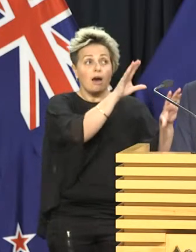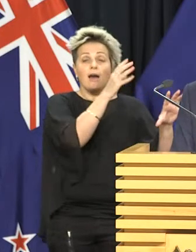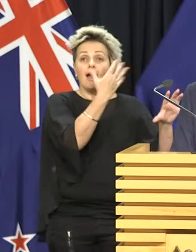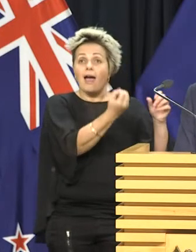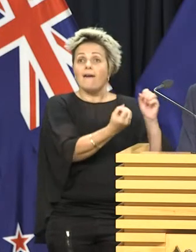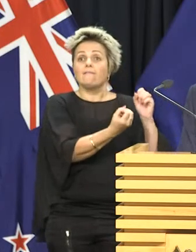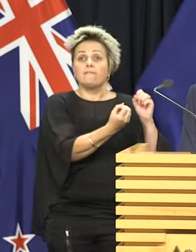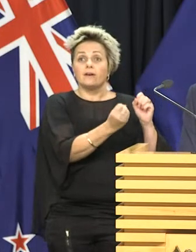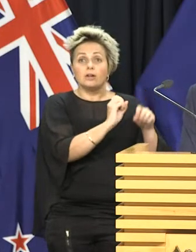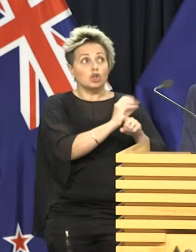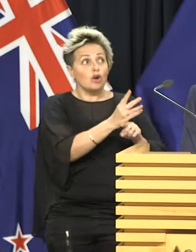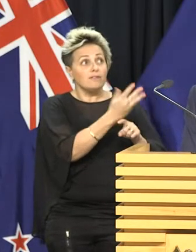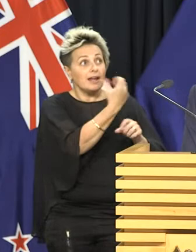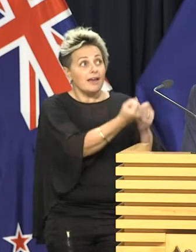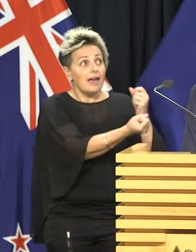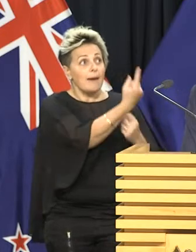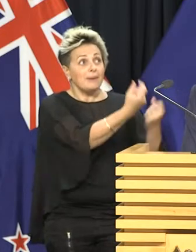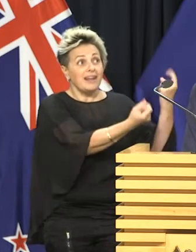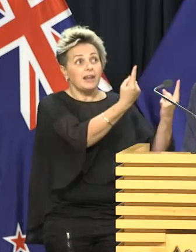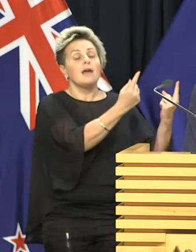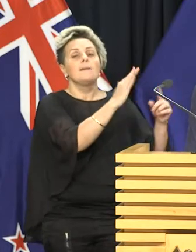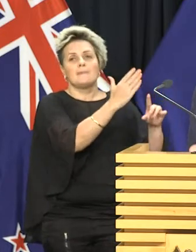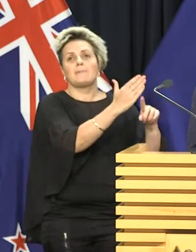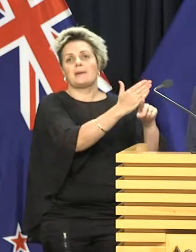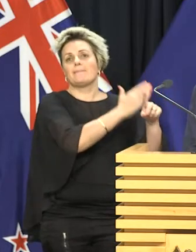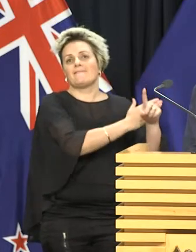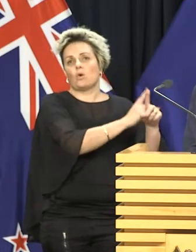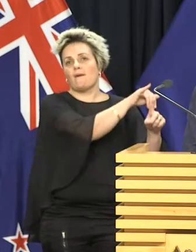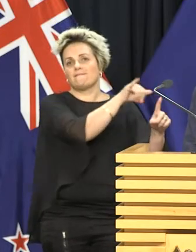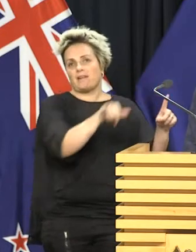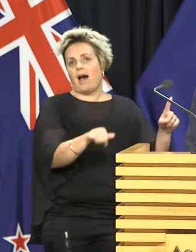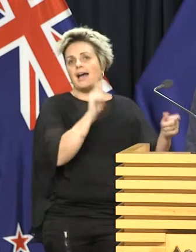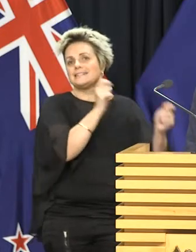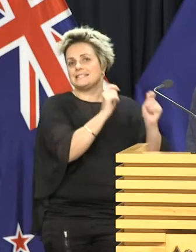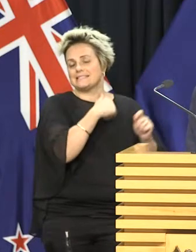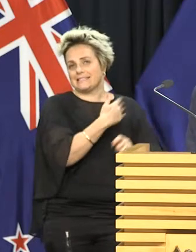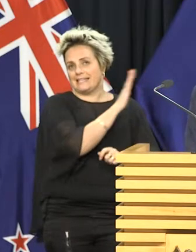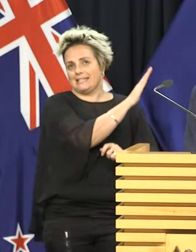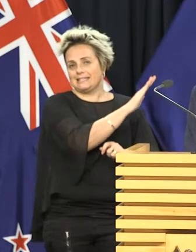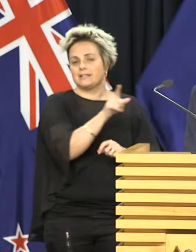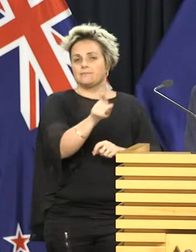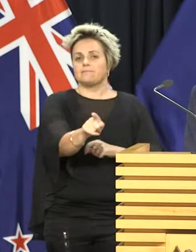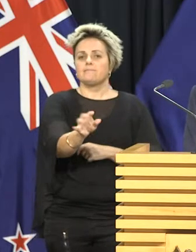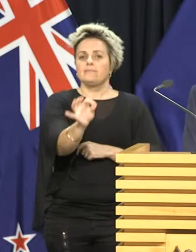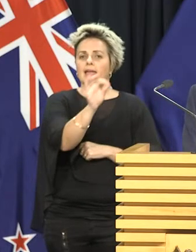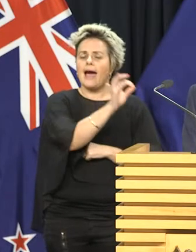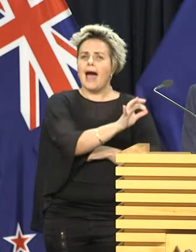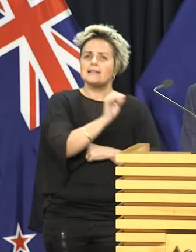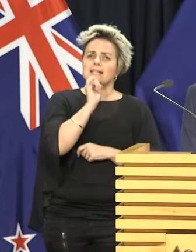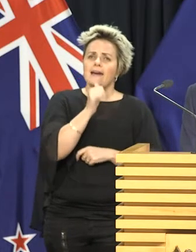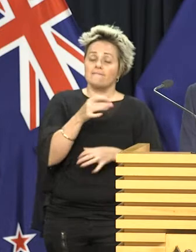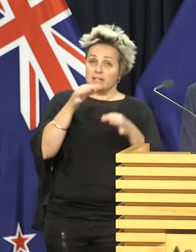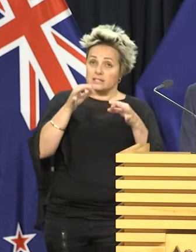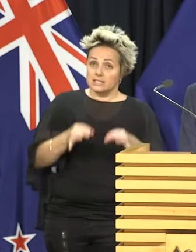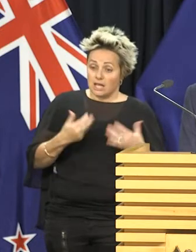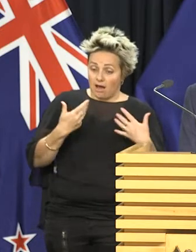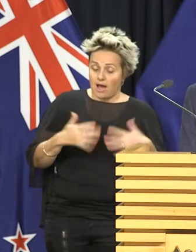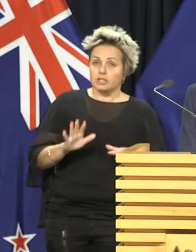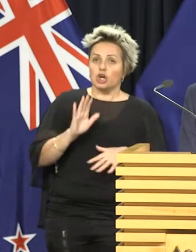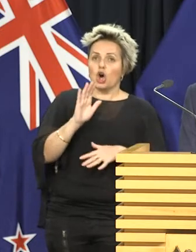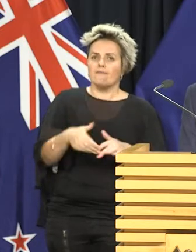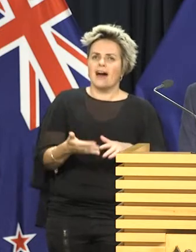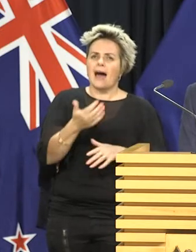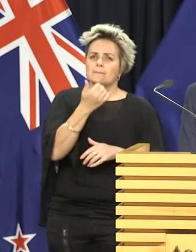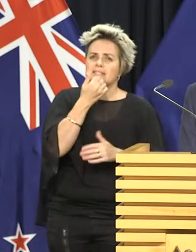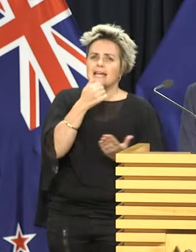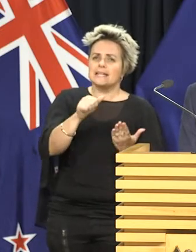that may be one of the things that will be required of people. Has the decision been made yet on updating the list?